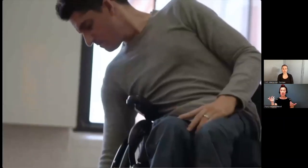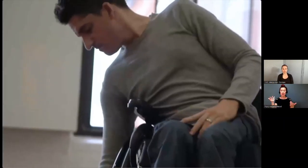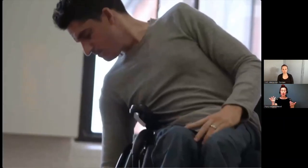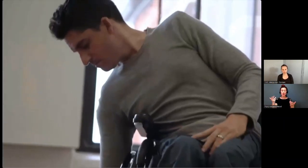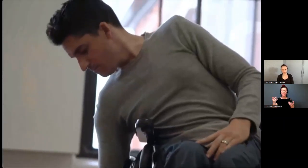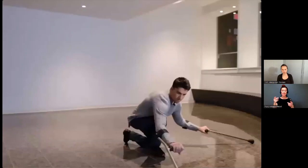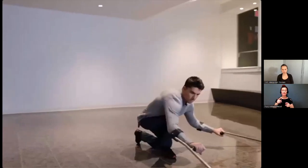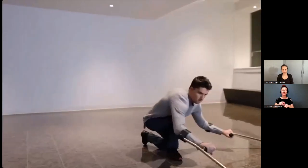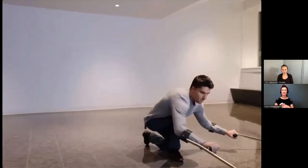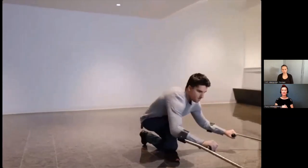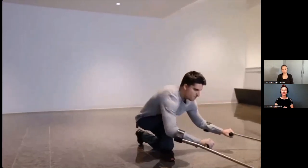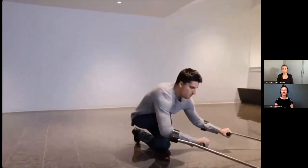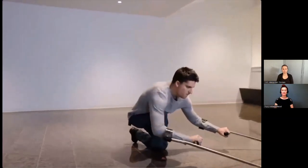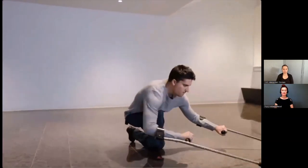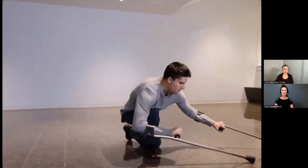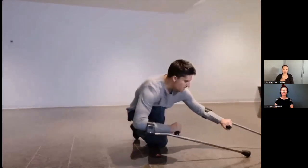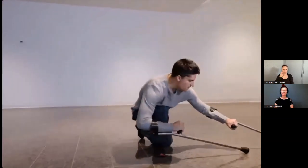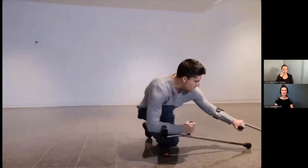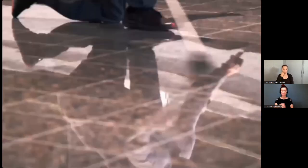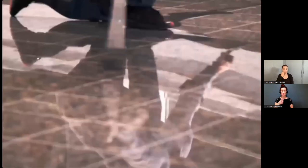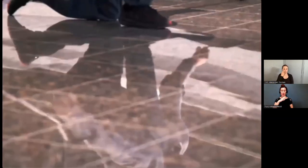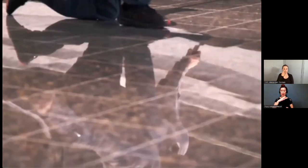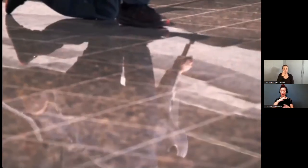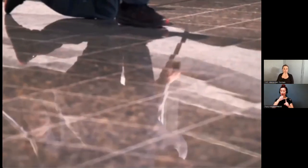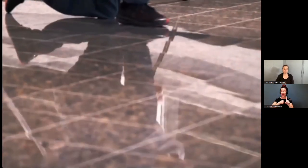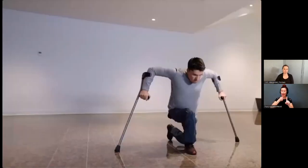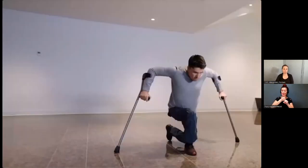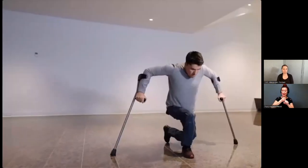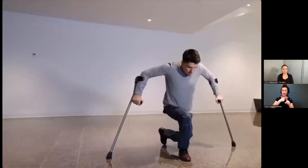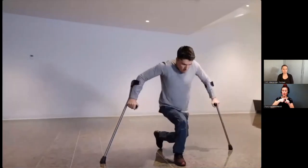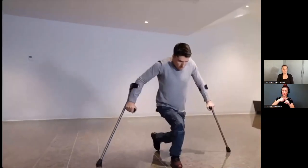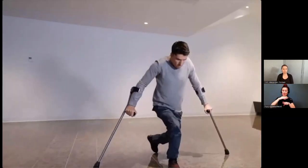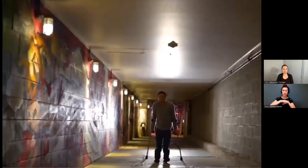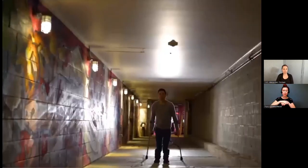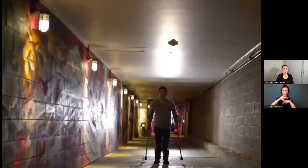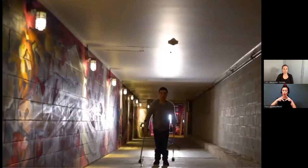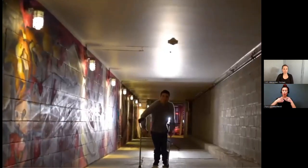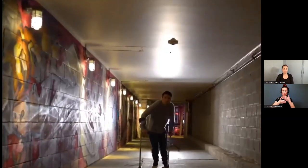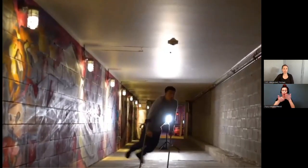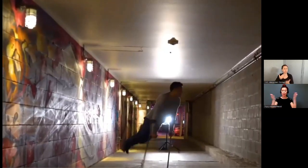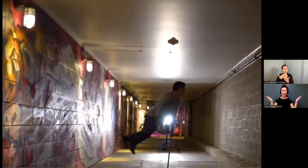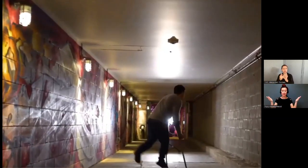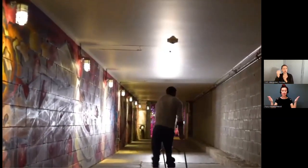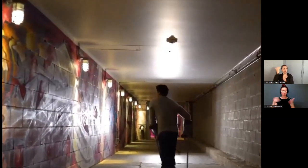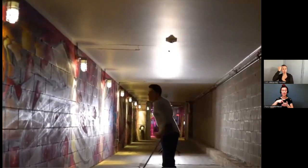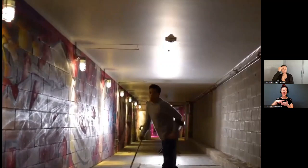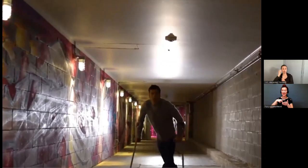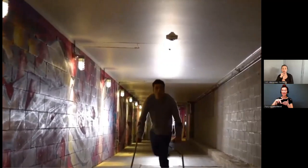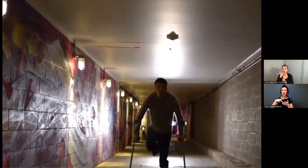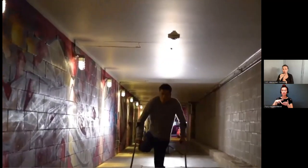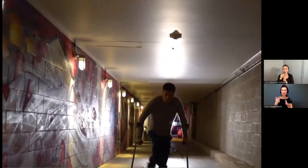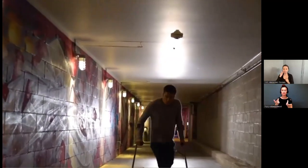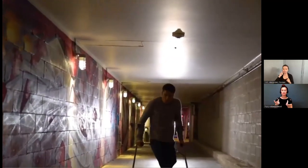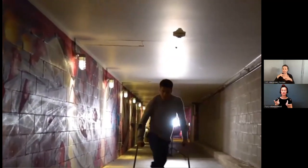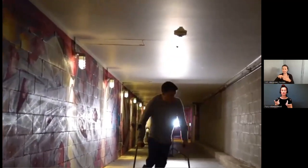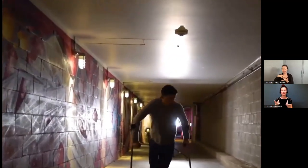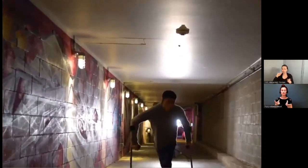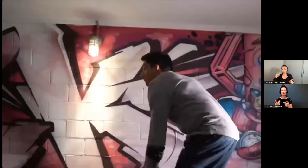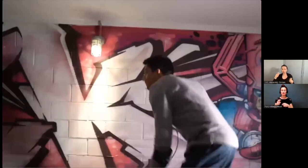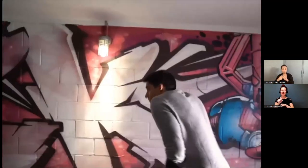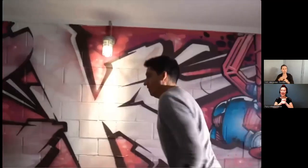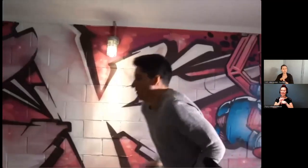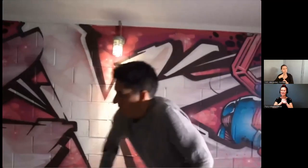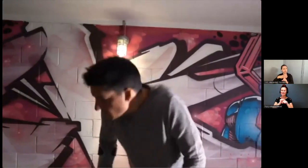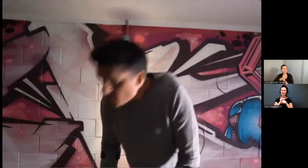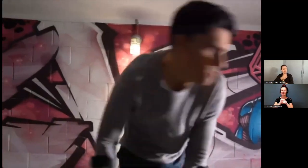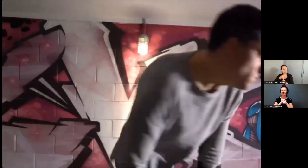nous transformer et avoir... Whether we are aware of this or not, dance can transform us and can have a positive impact in the world. No